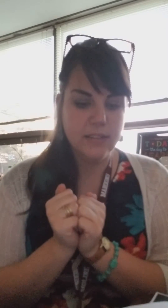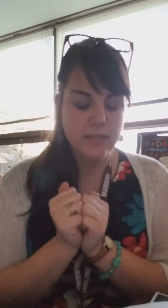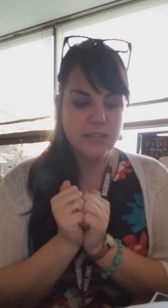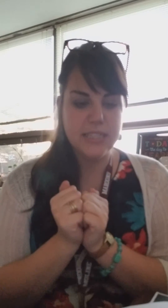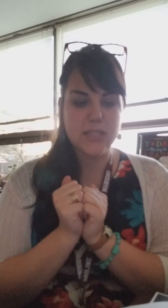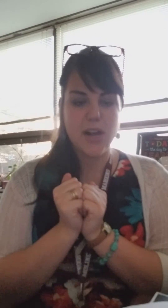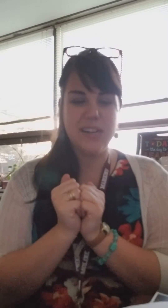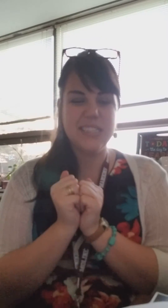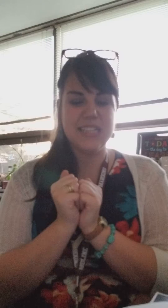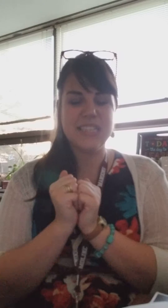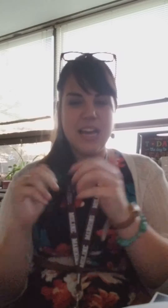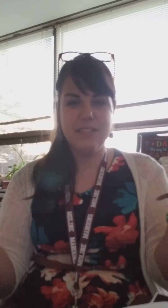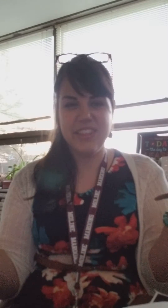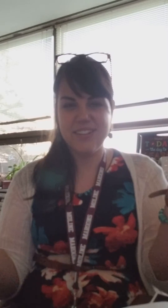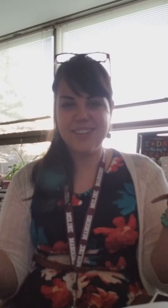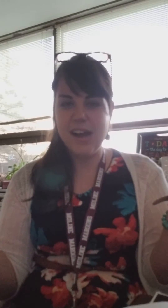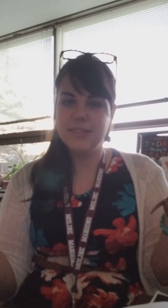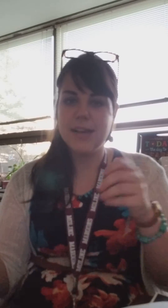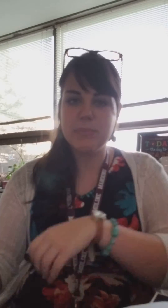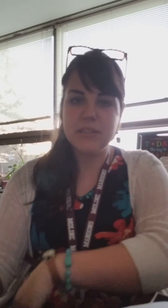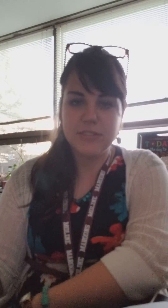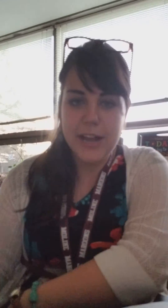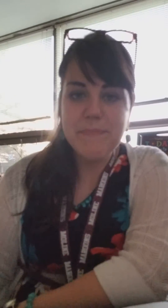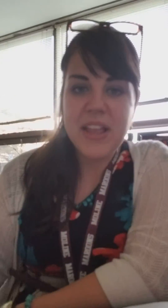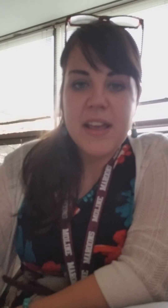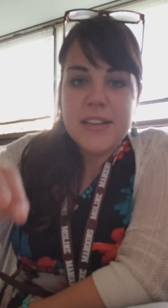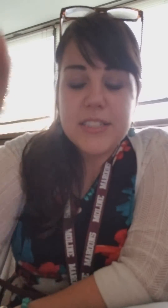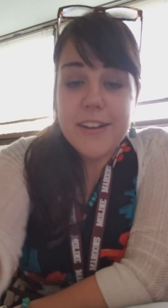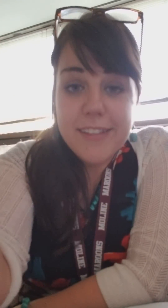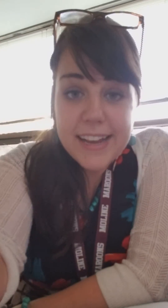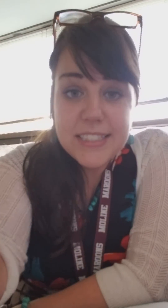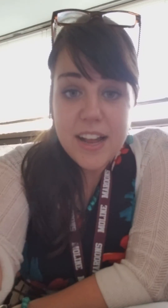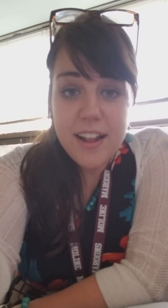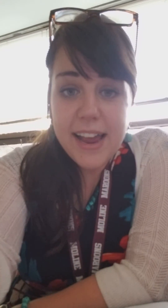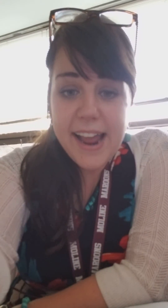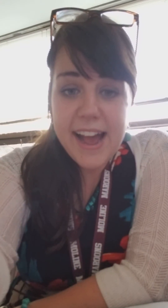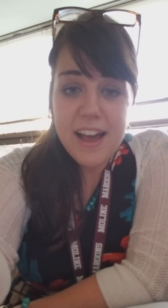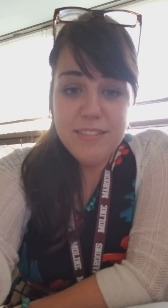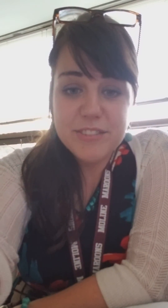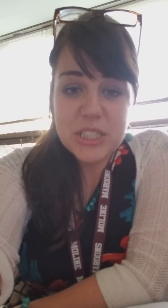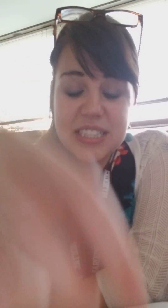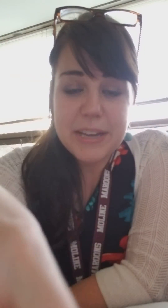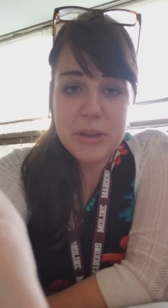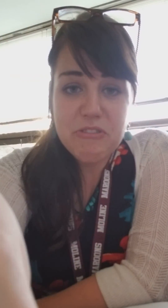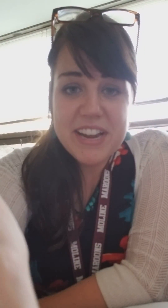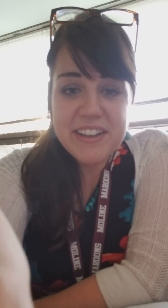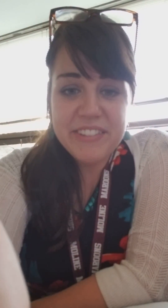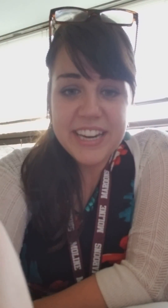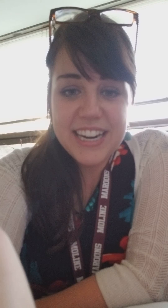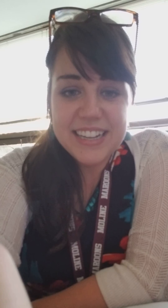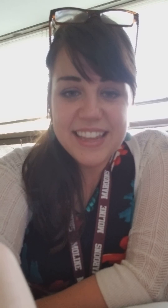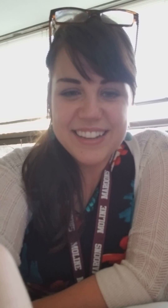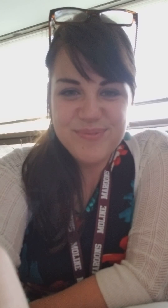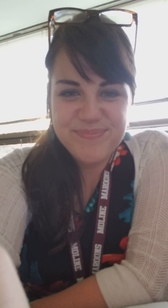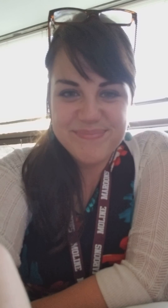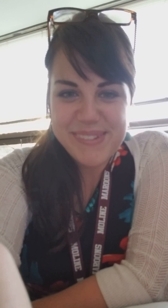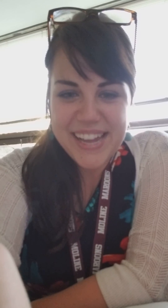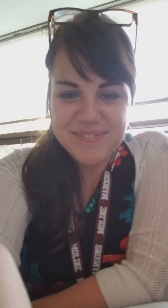in this song because that's kind of the concept. Okay, so that's all I have. Just give me a ring if you need anything. Bye.